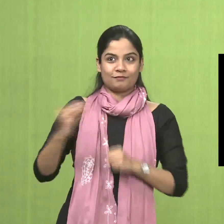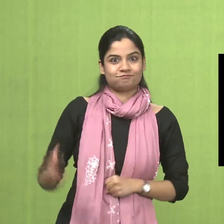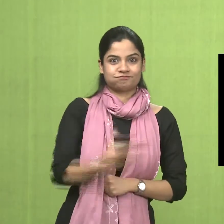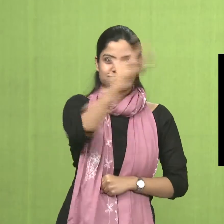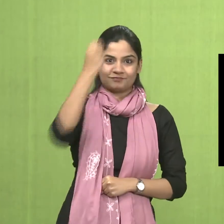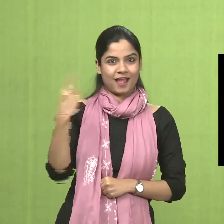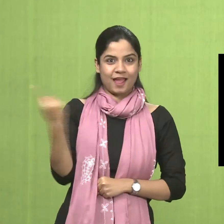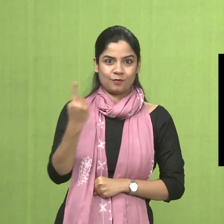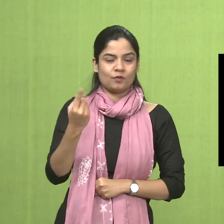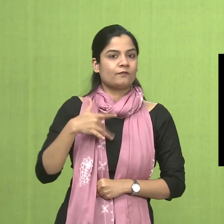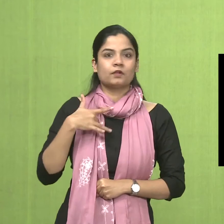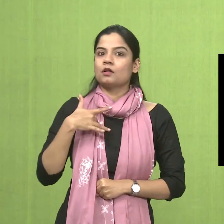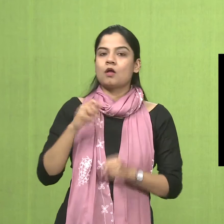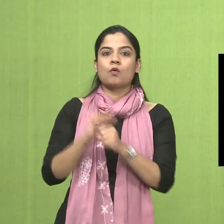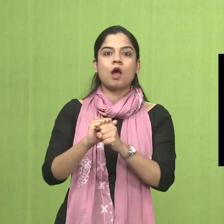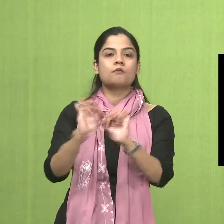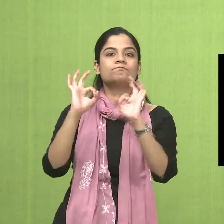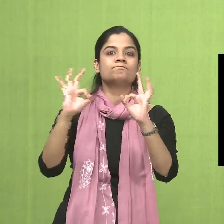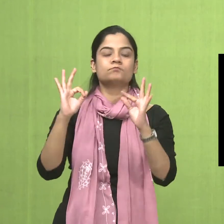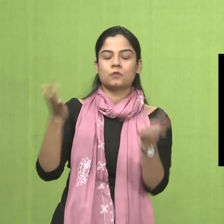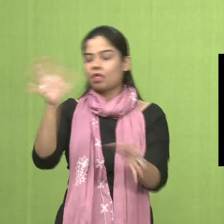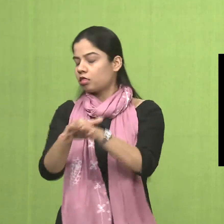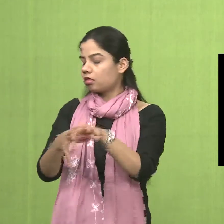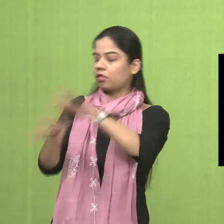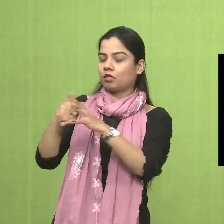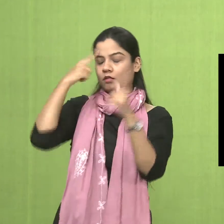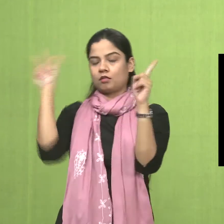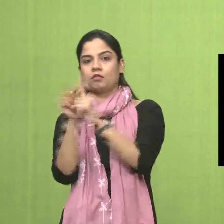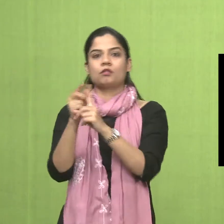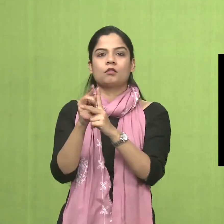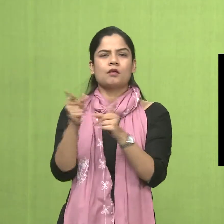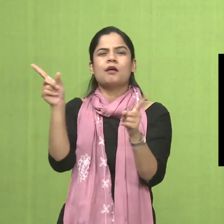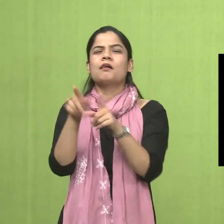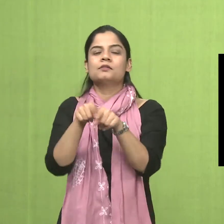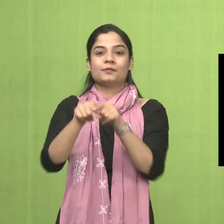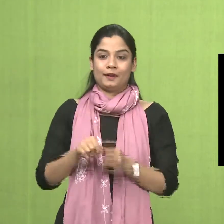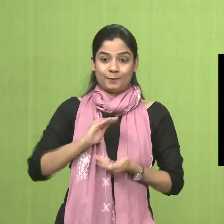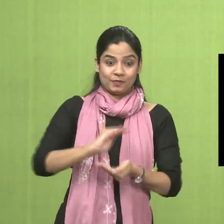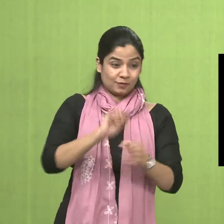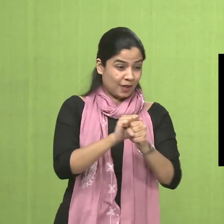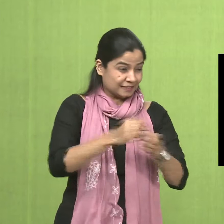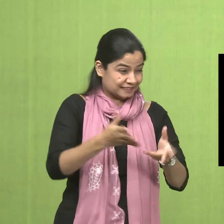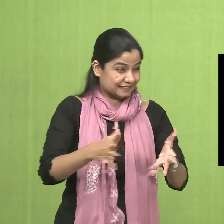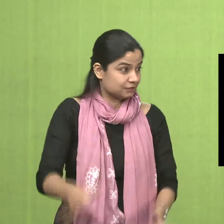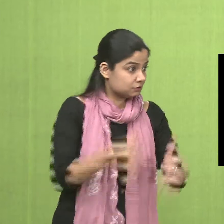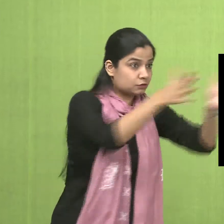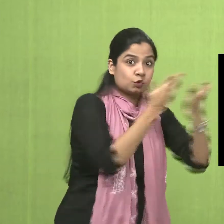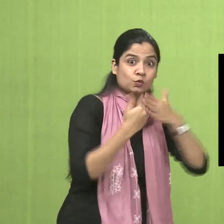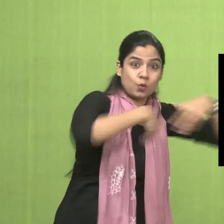she's only doing the housework and still feels that her work is not getting completed on time and doesn't have time for